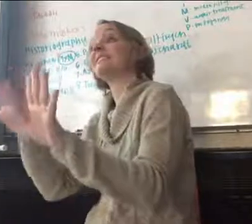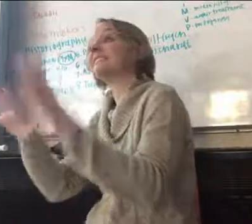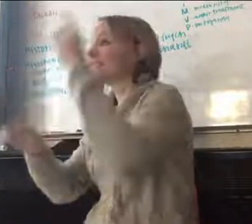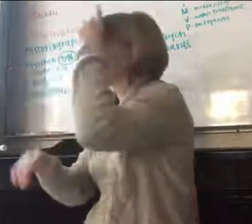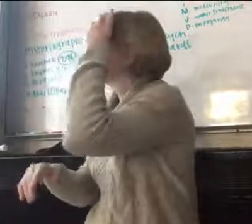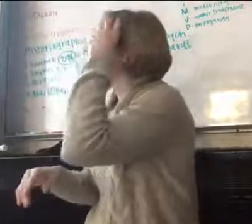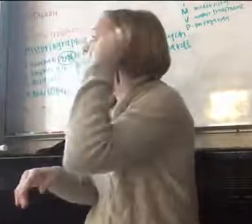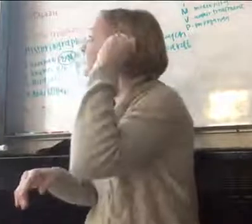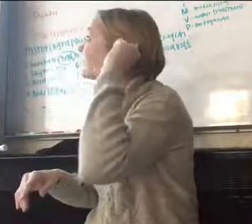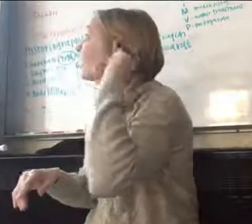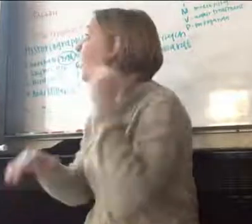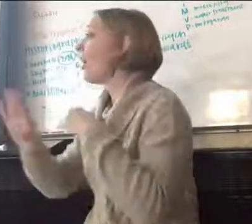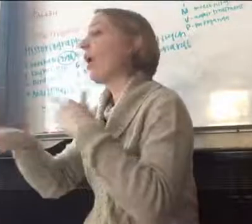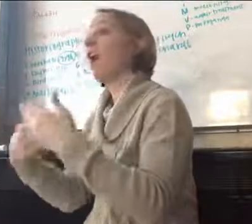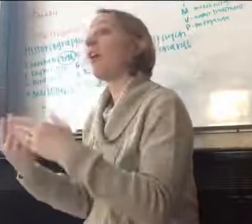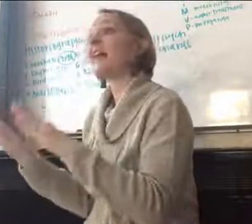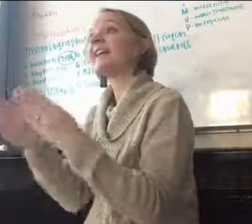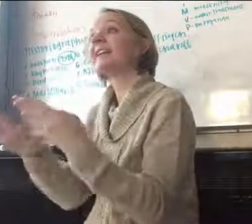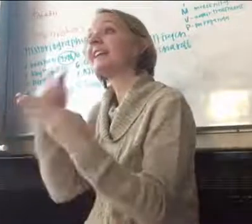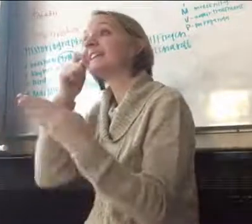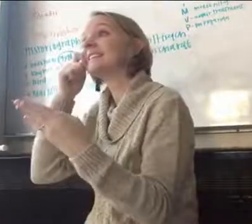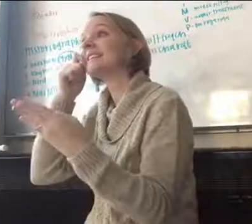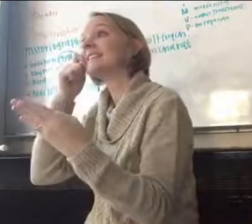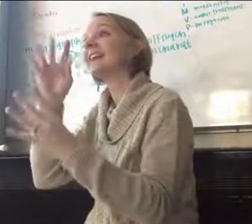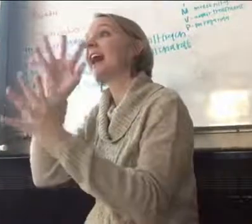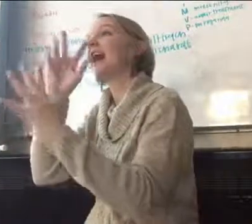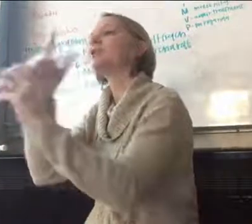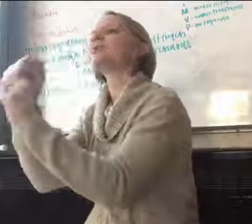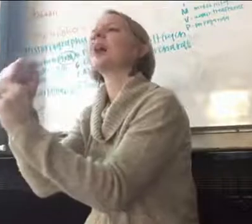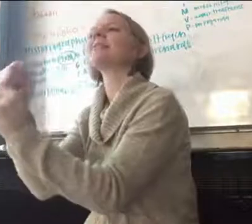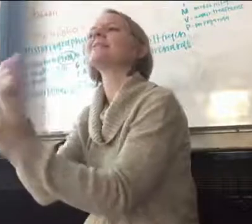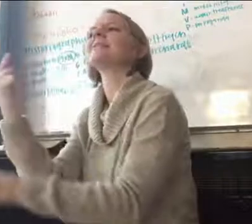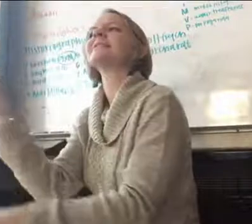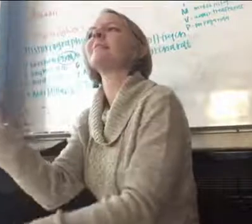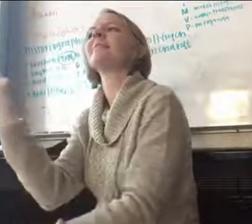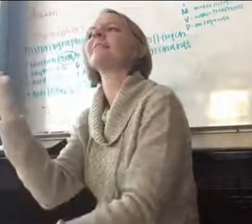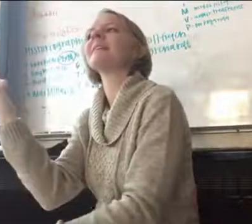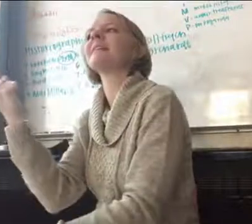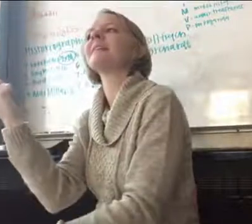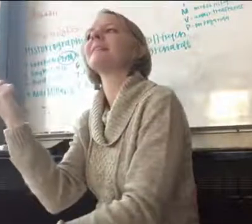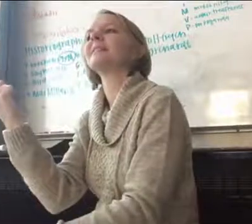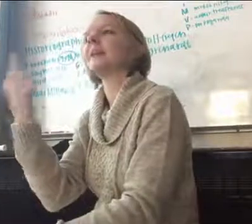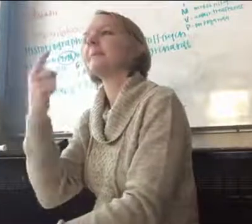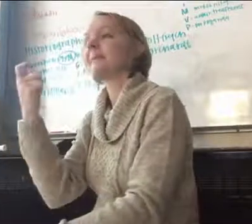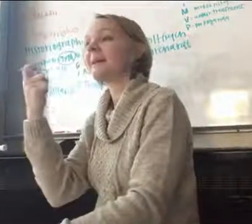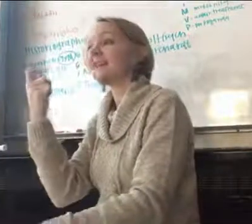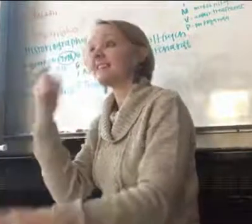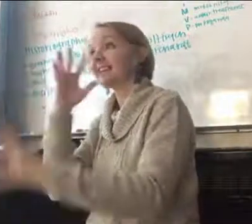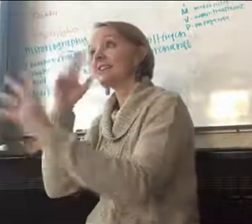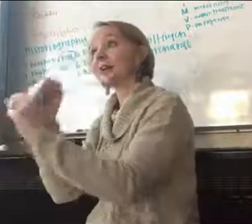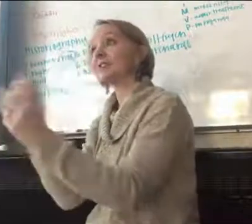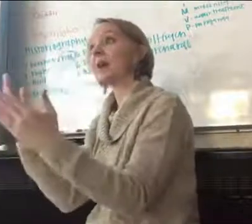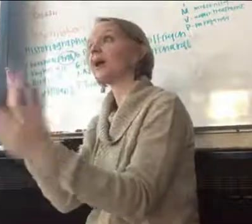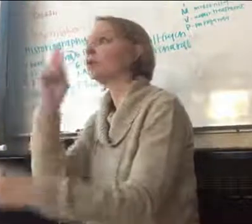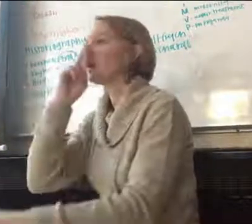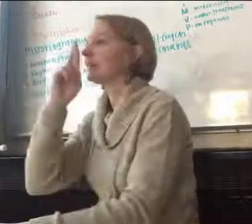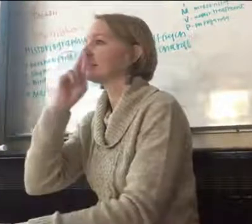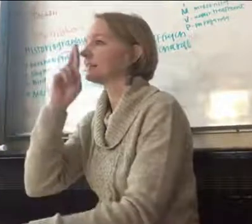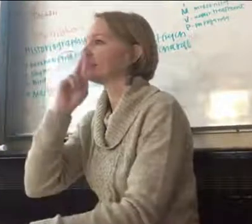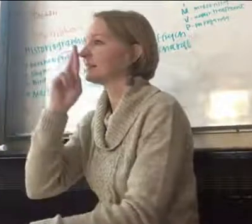see, all this dead skin attracts somebody because it attracts